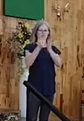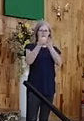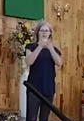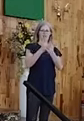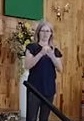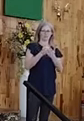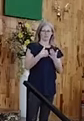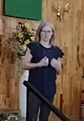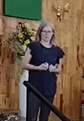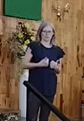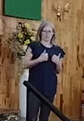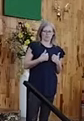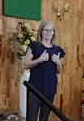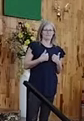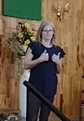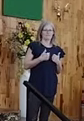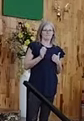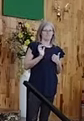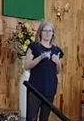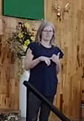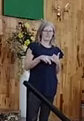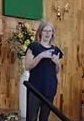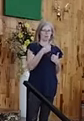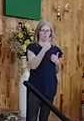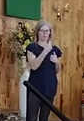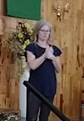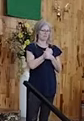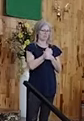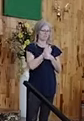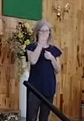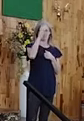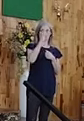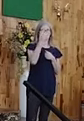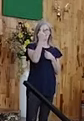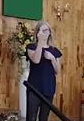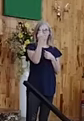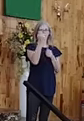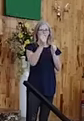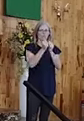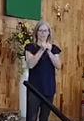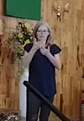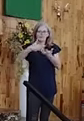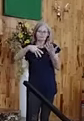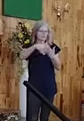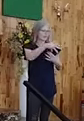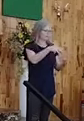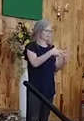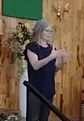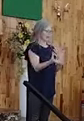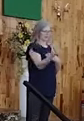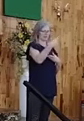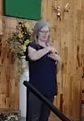that soul love of God in others and in